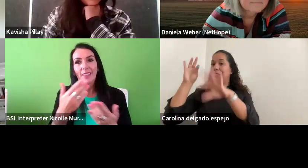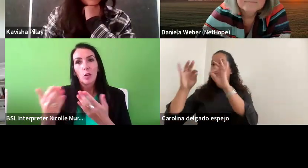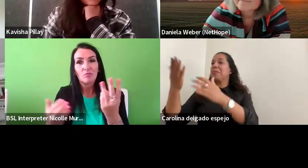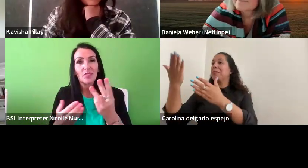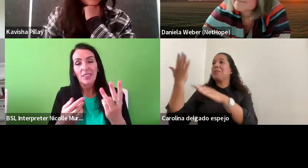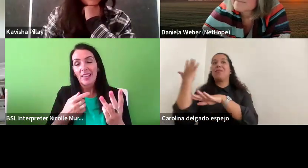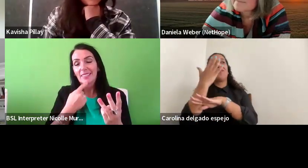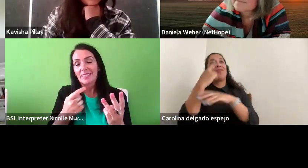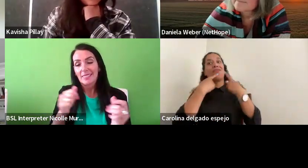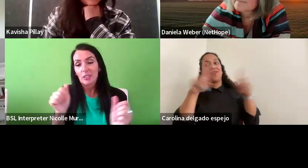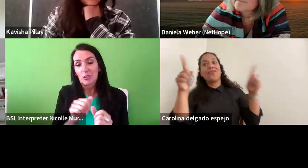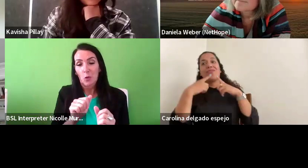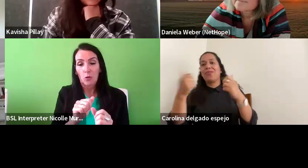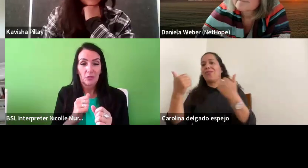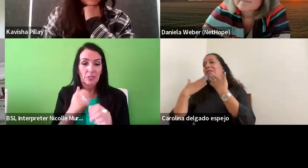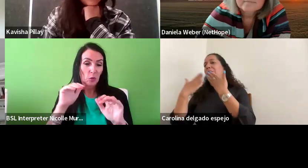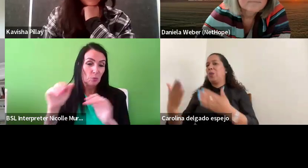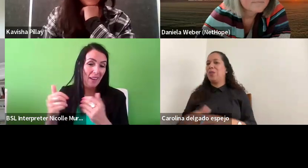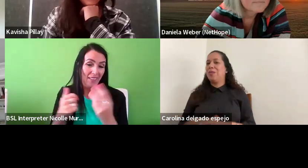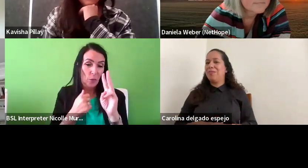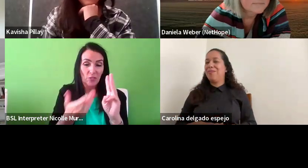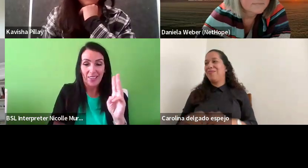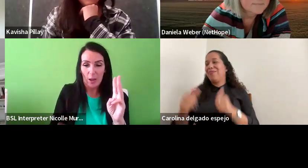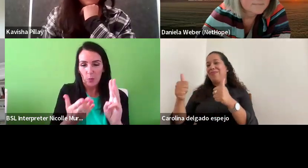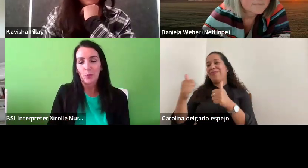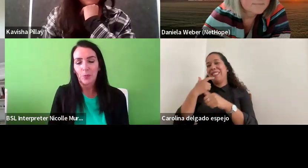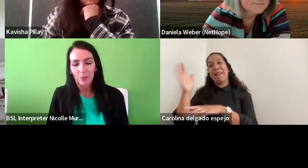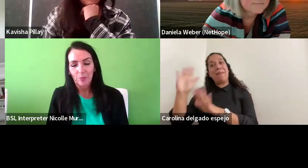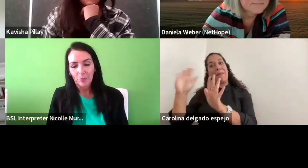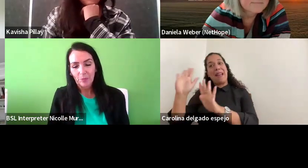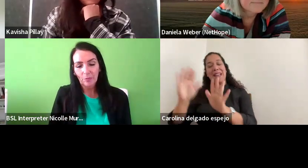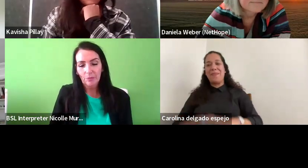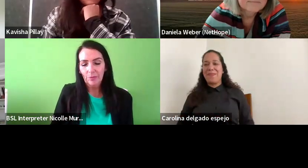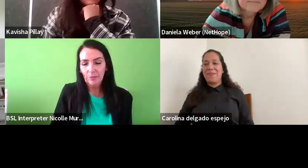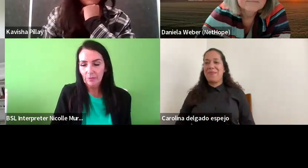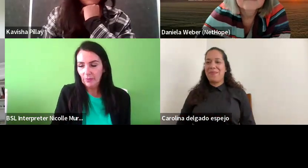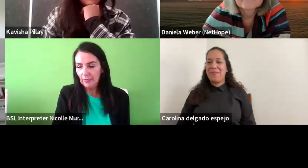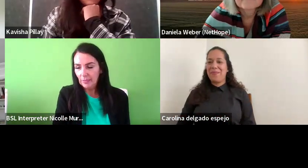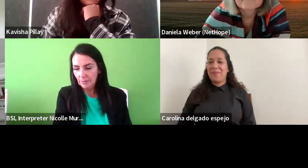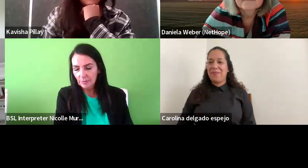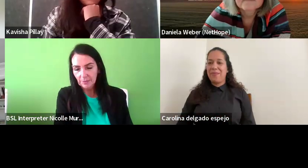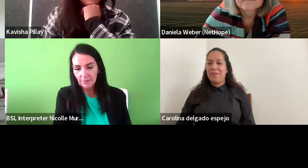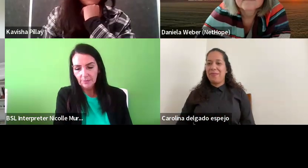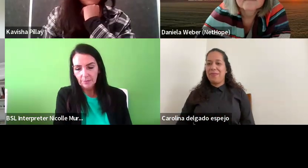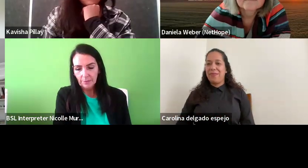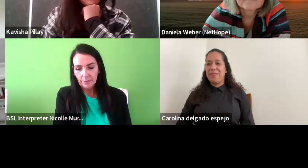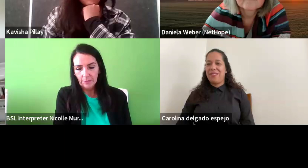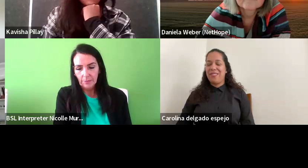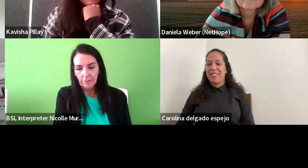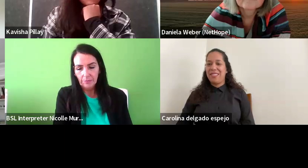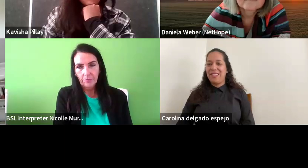us a quick closing points or closing shots here for everything that we